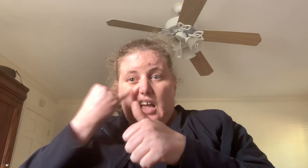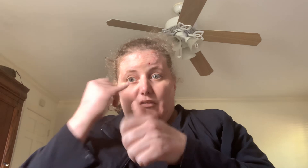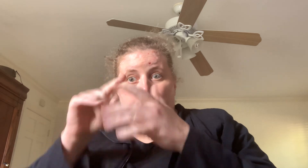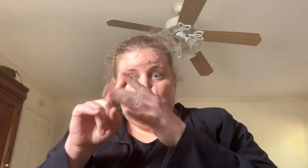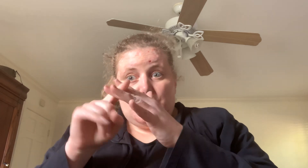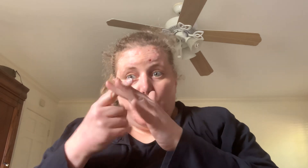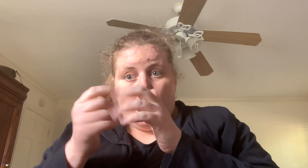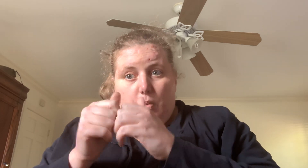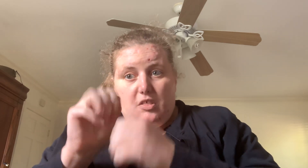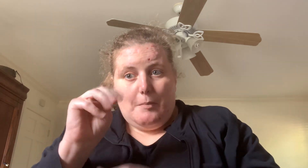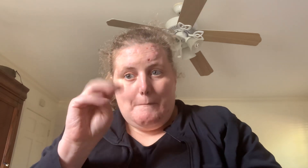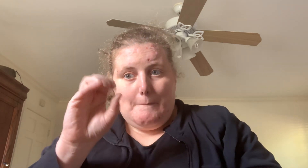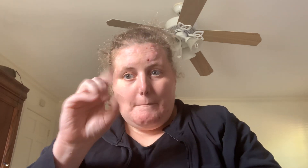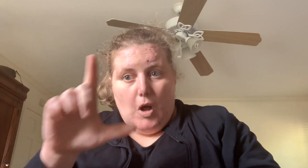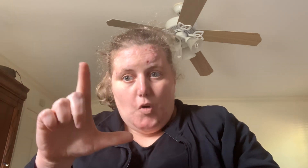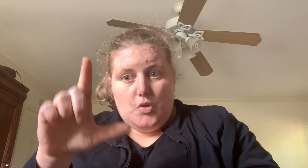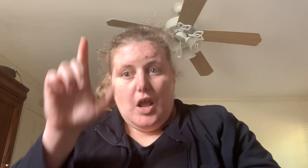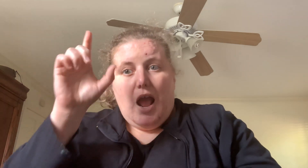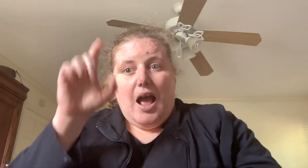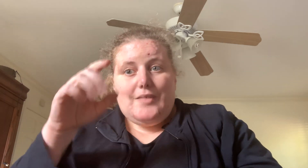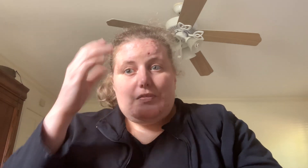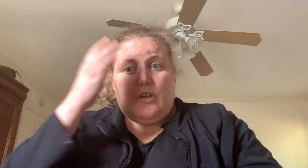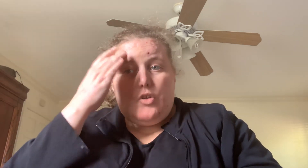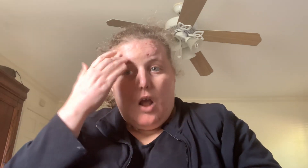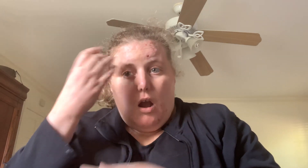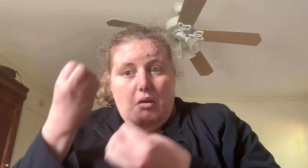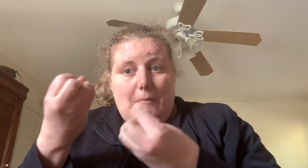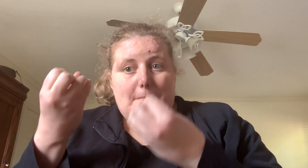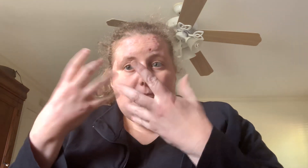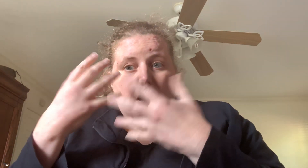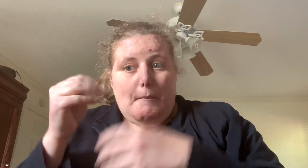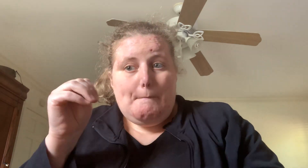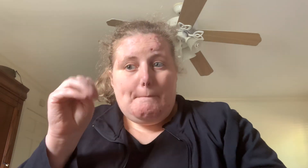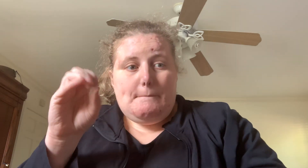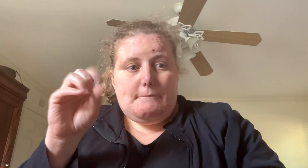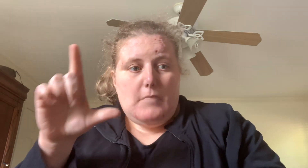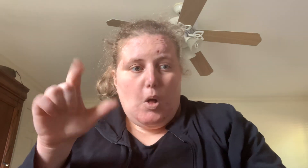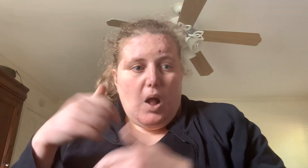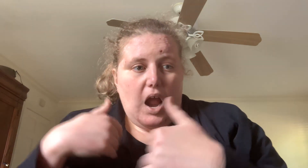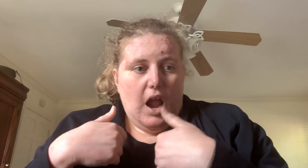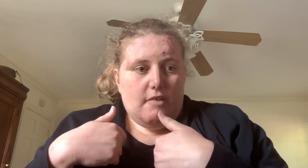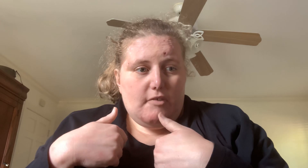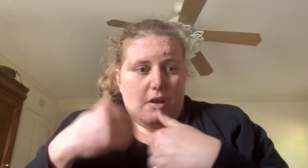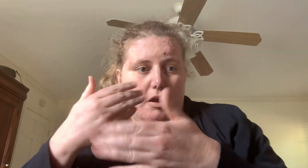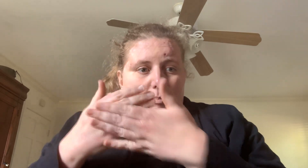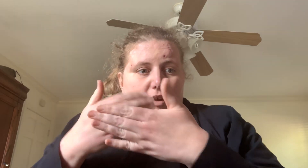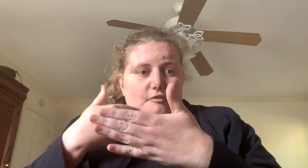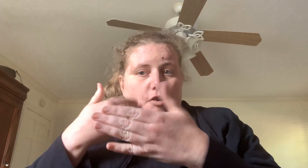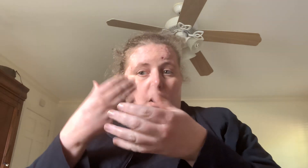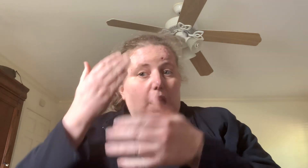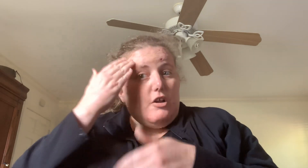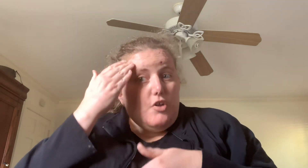I have to know how many moles of this I will have before I know how much it weighs.